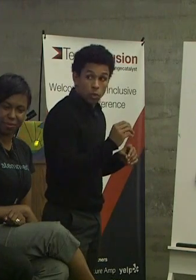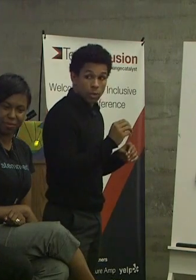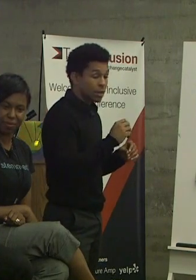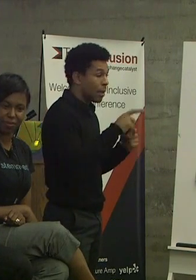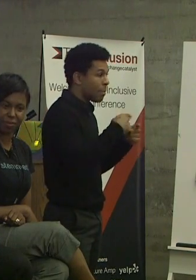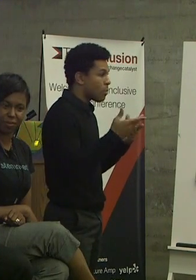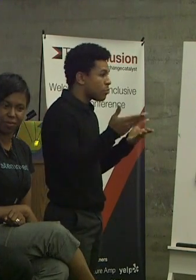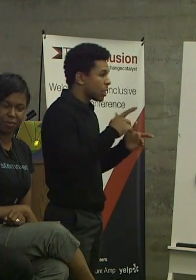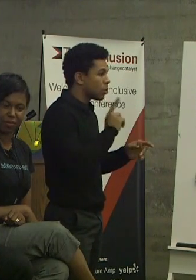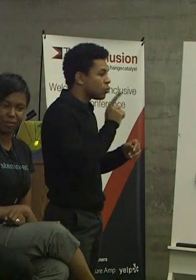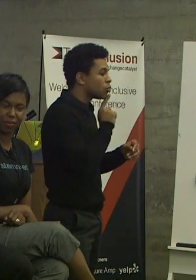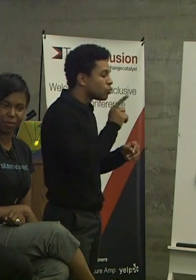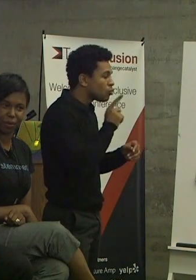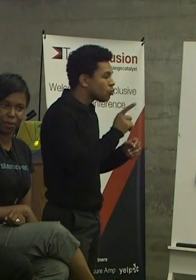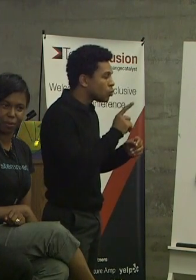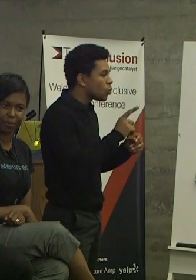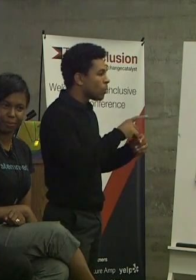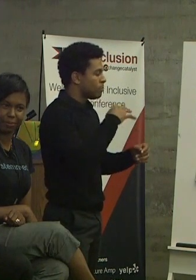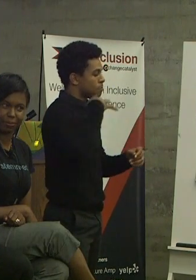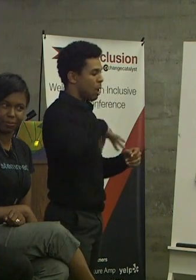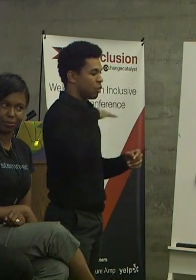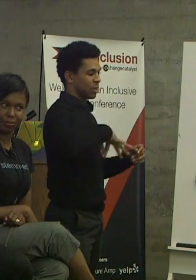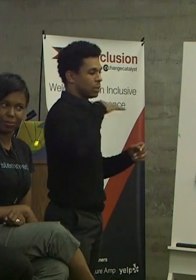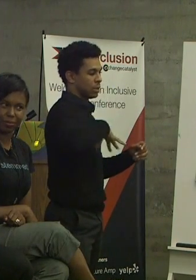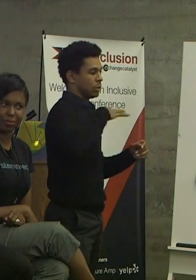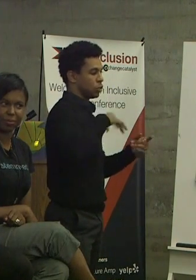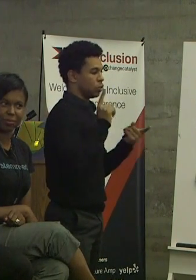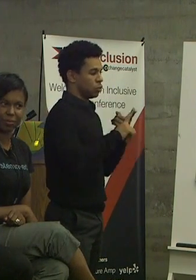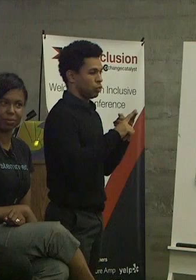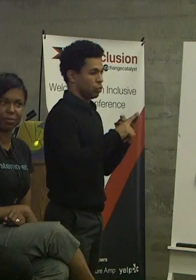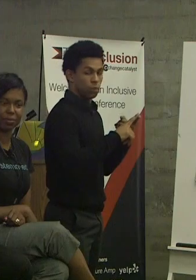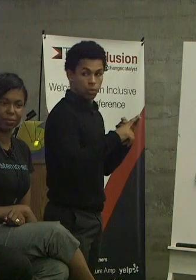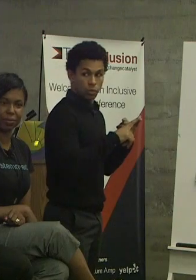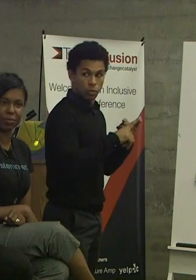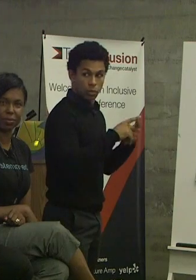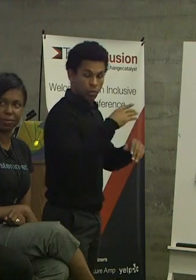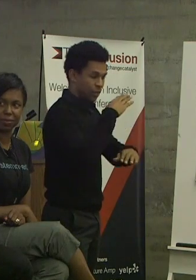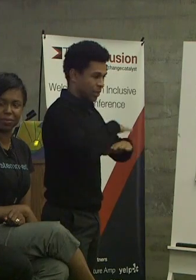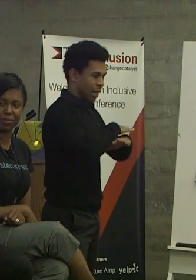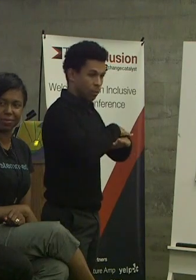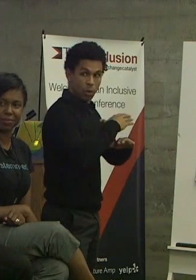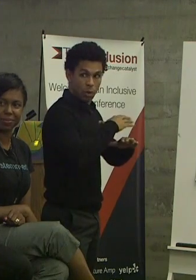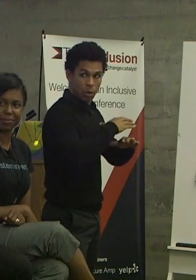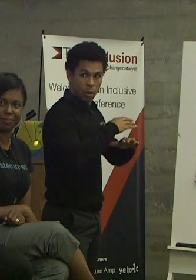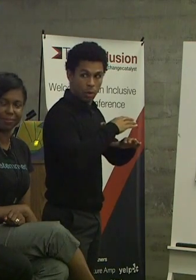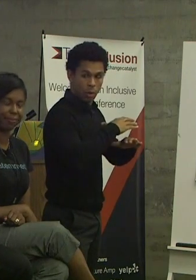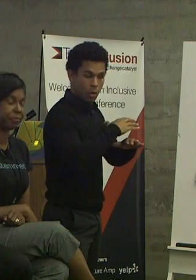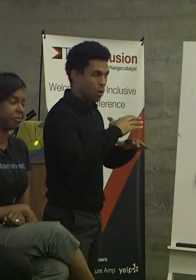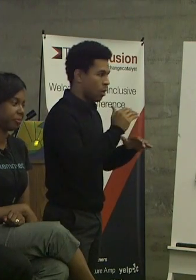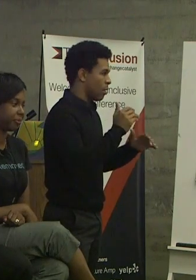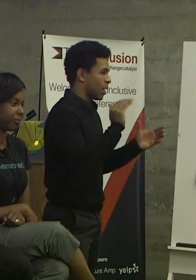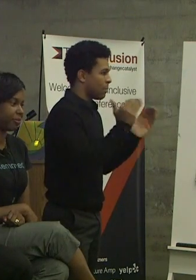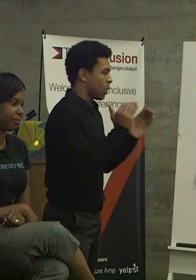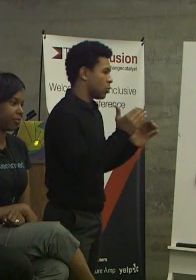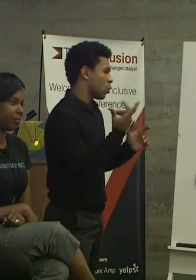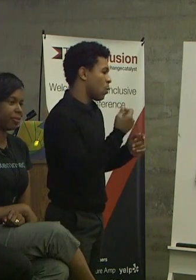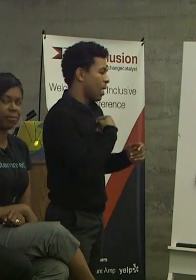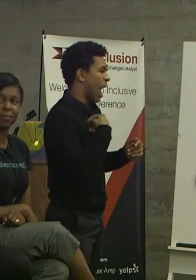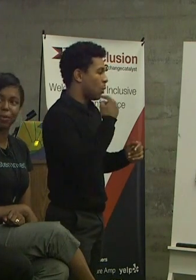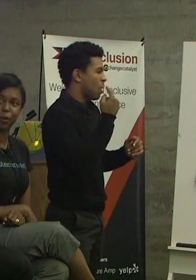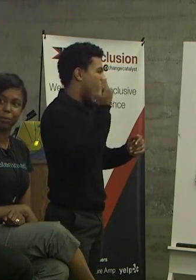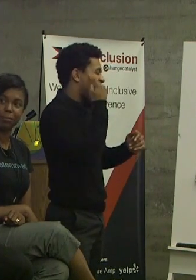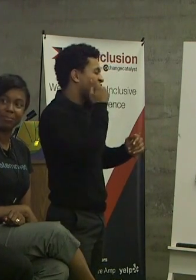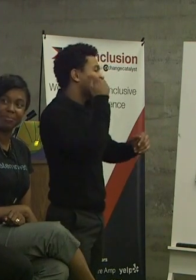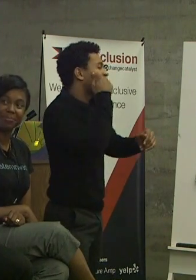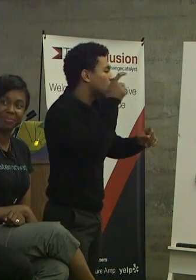meritocracy into the system rather than just hearsay or what I think is meritocratic. Dionna,